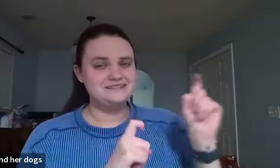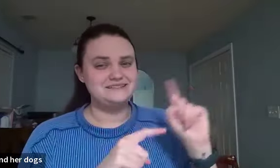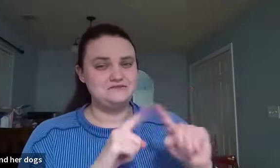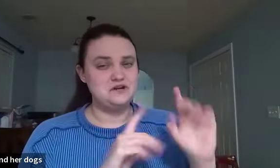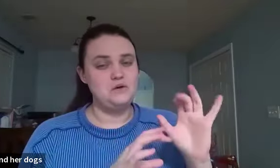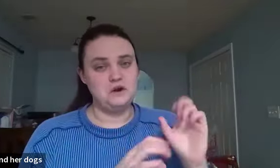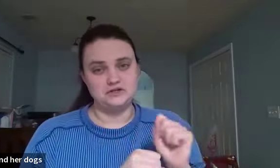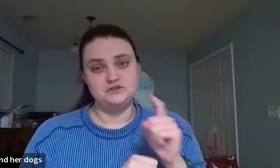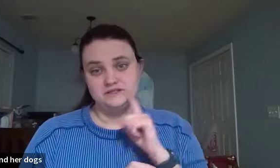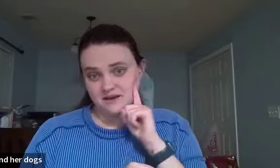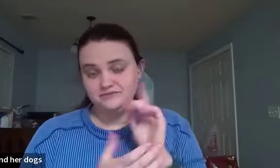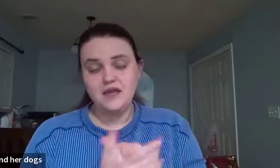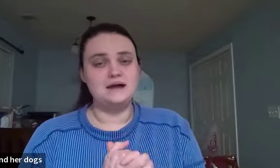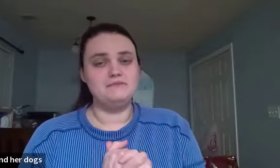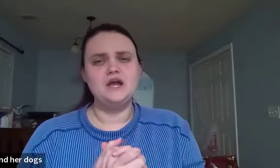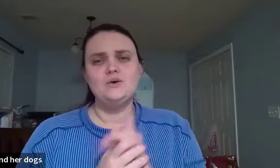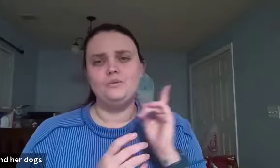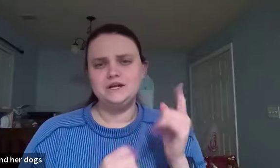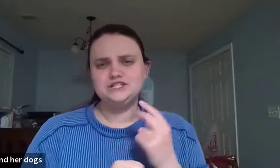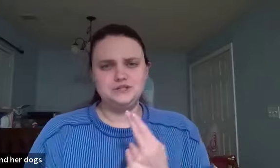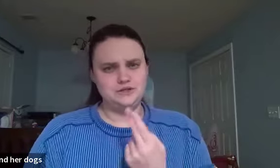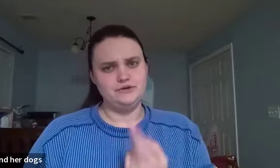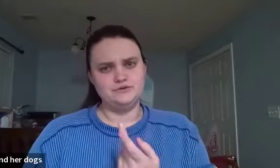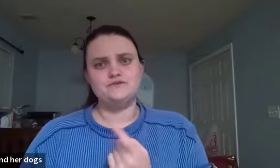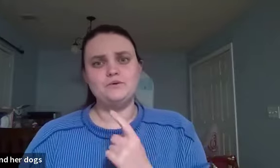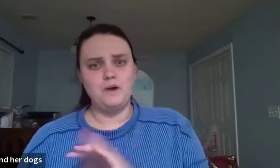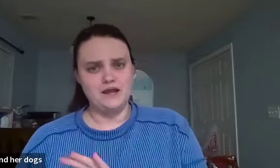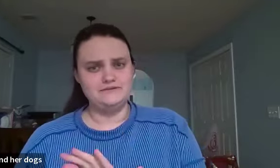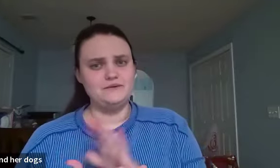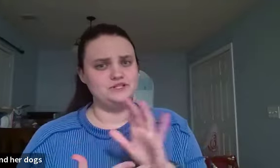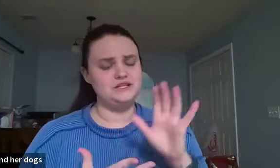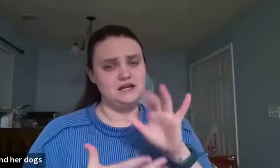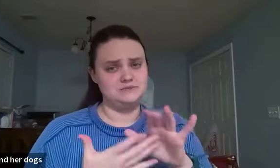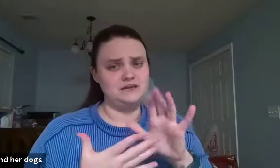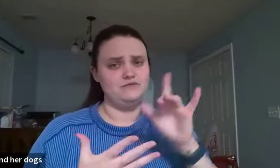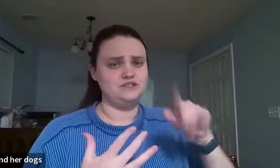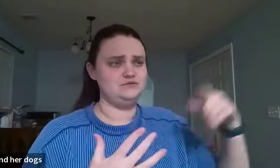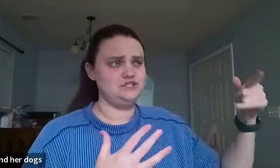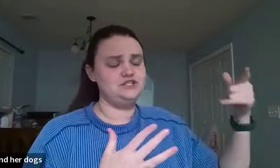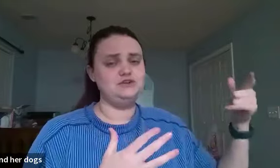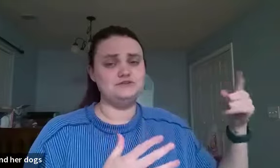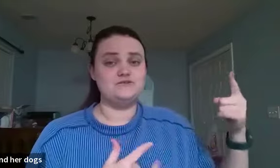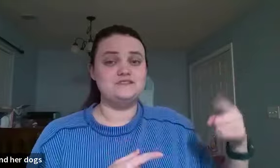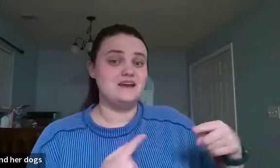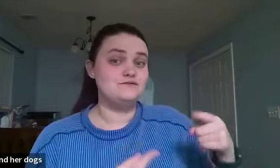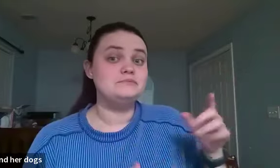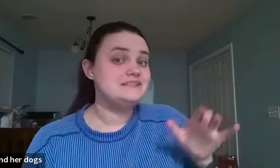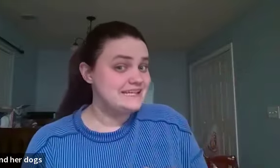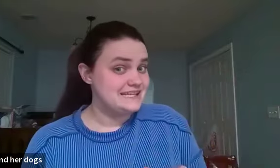asked different coworkers who are deaf, and I'm like, which do you use for wife and which in husband versus which do you use for the sign for